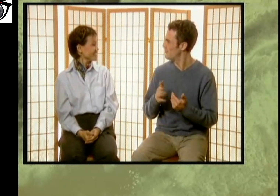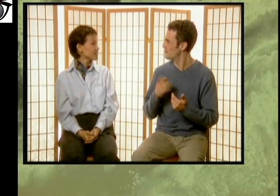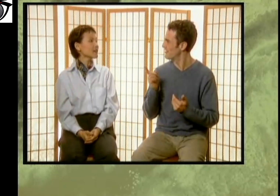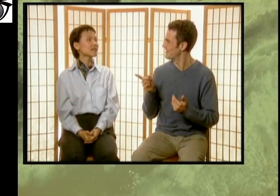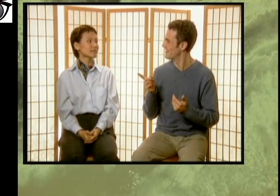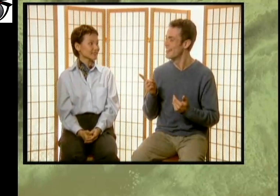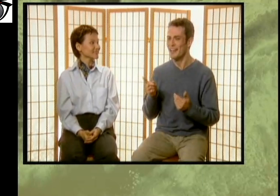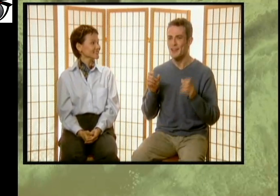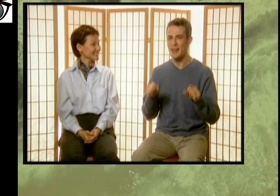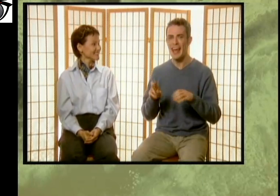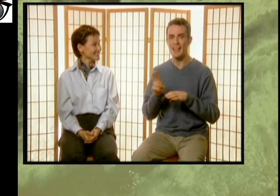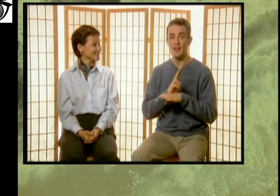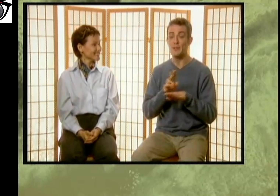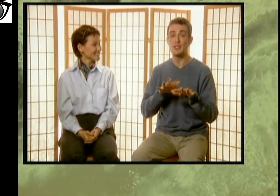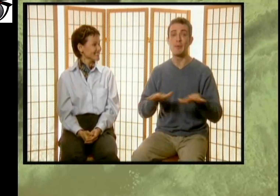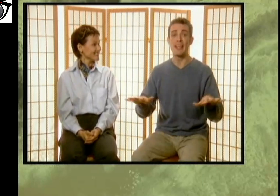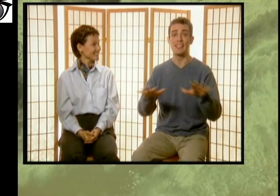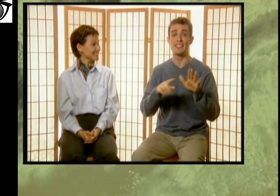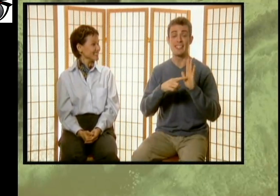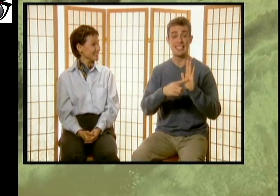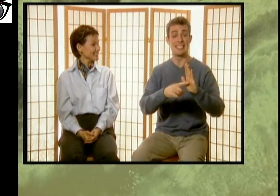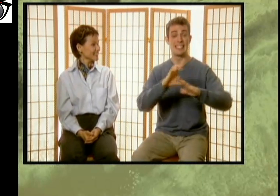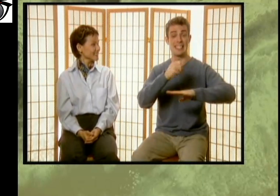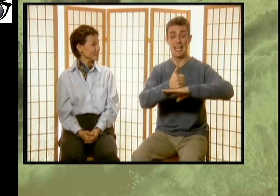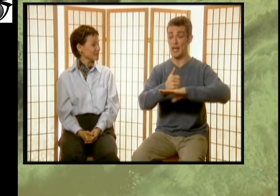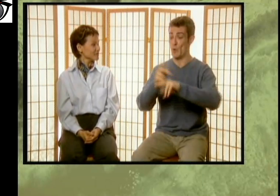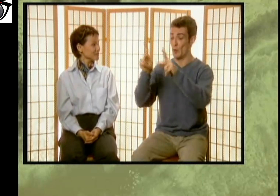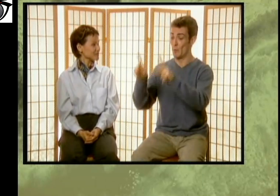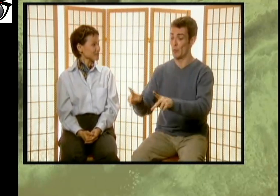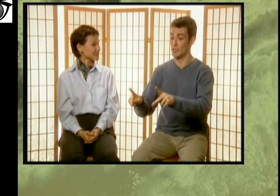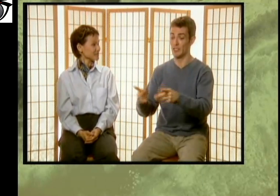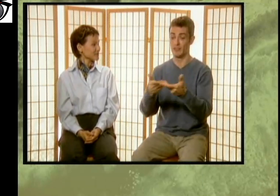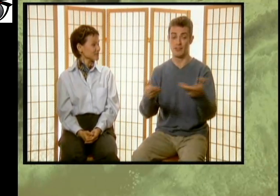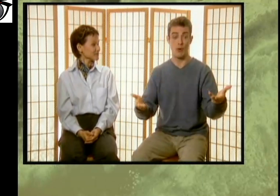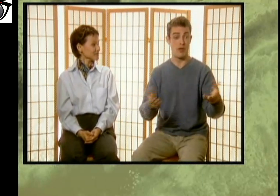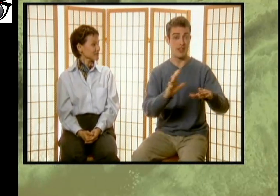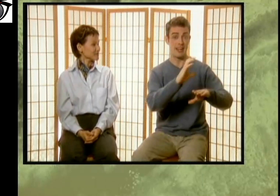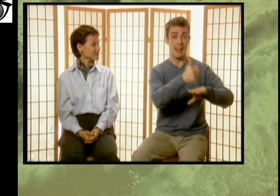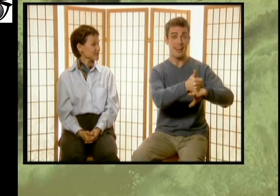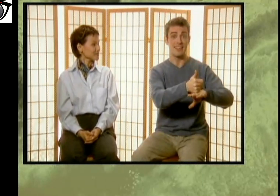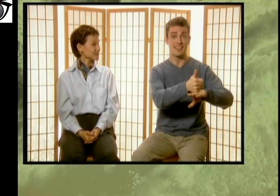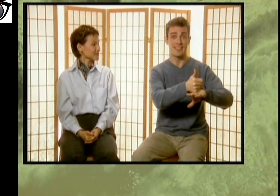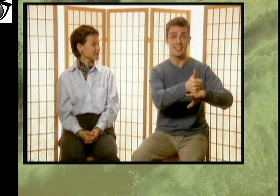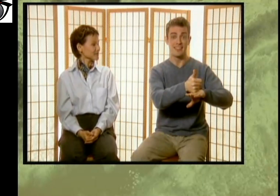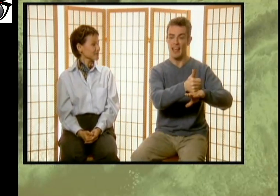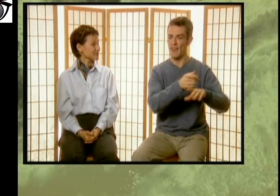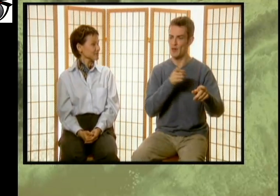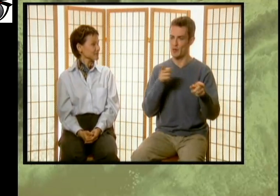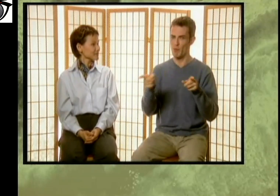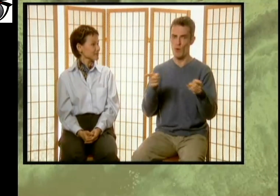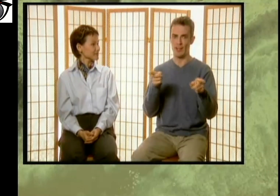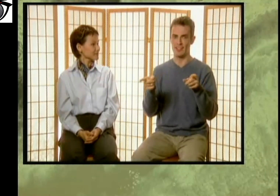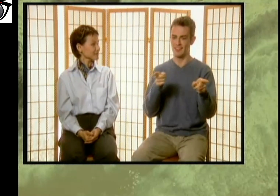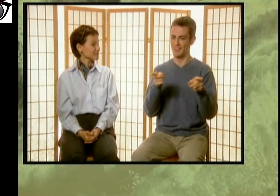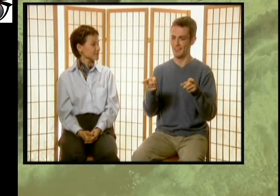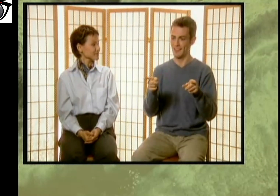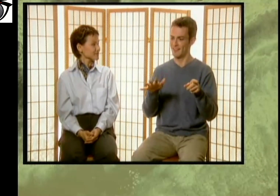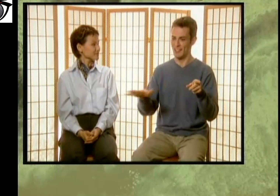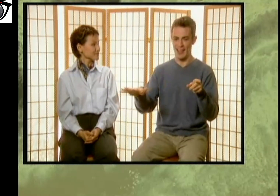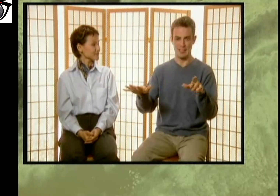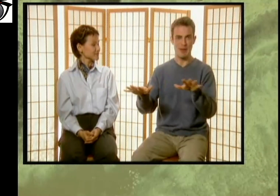That's very efficient. You can use space to designate where a person or thing is, and then you can